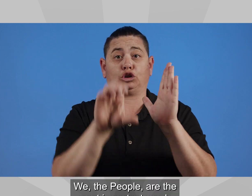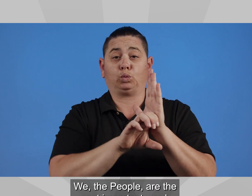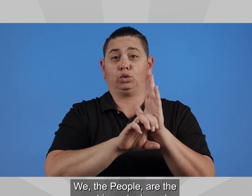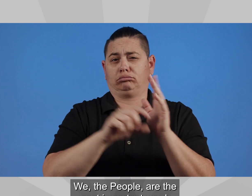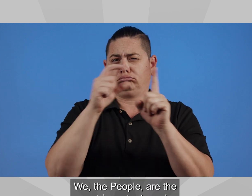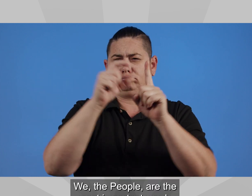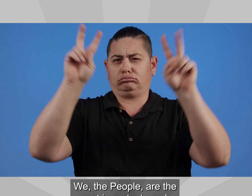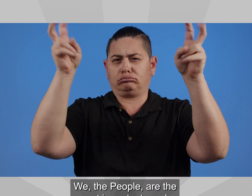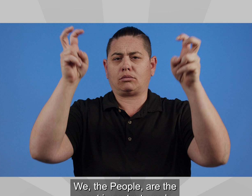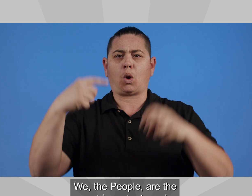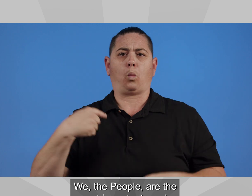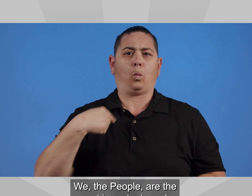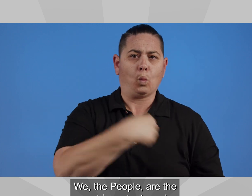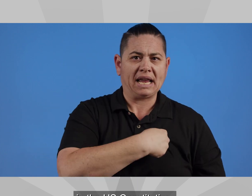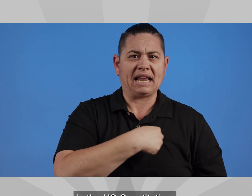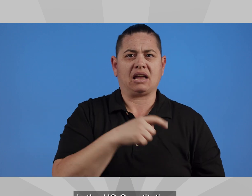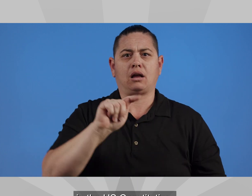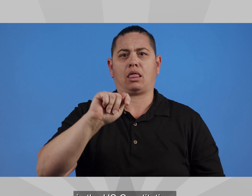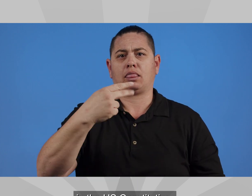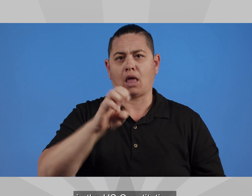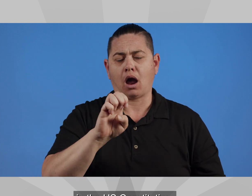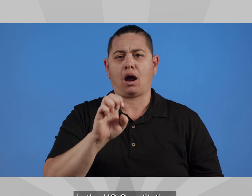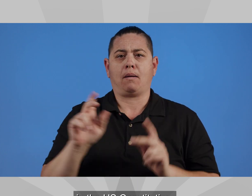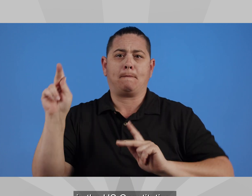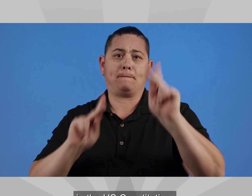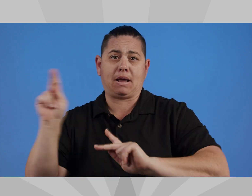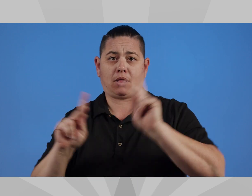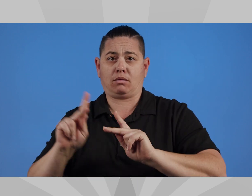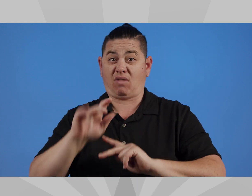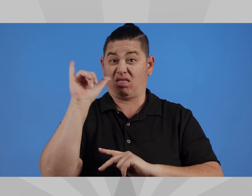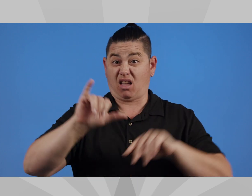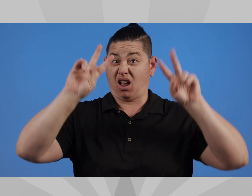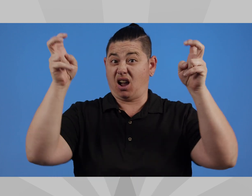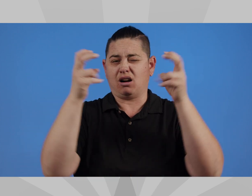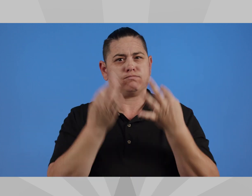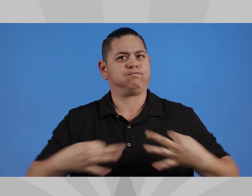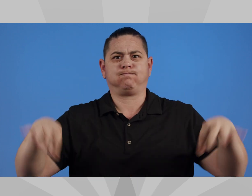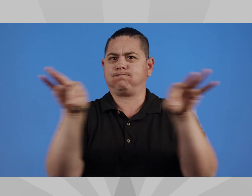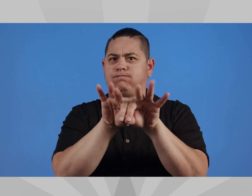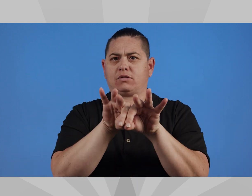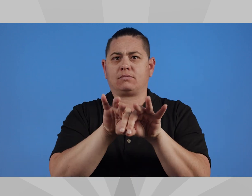We, the people, are the most important words in the U.S. Constitution.